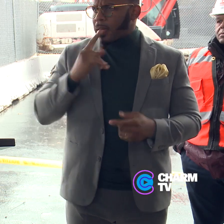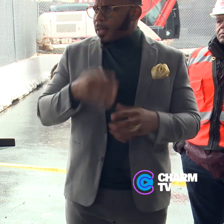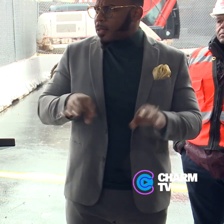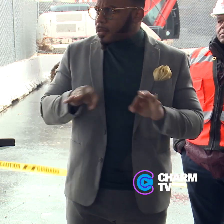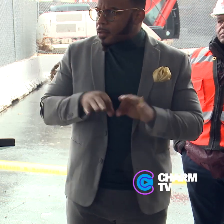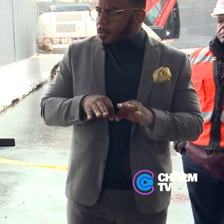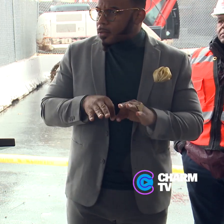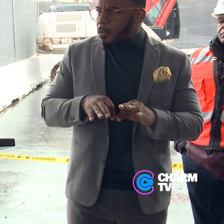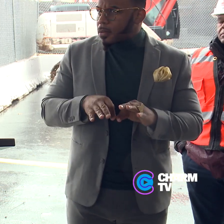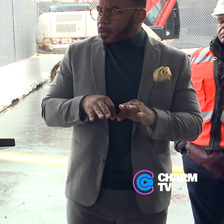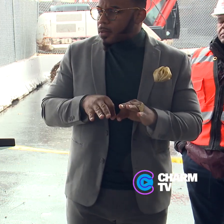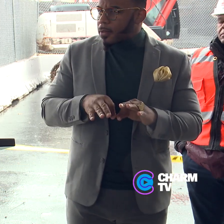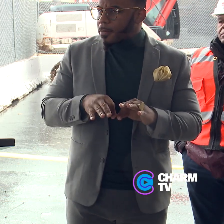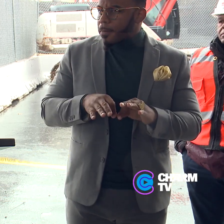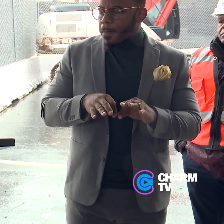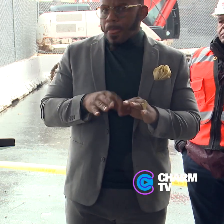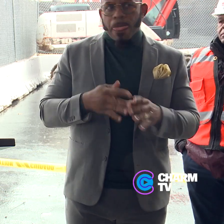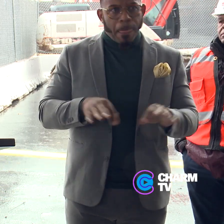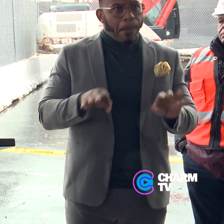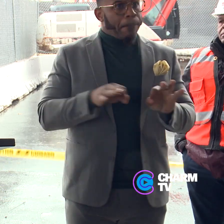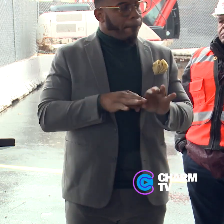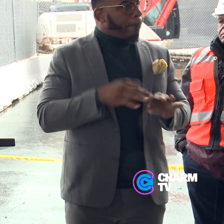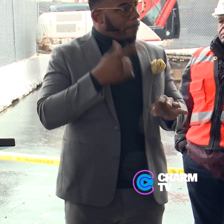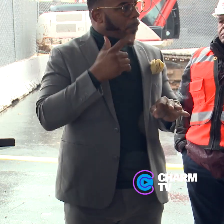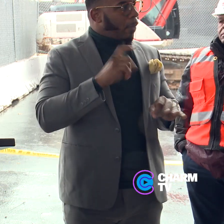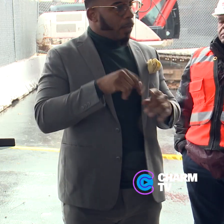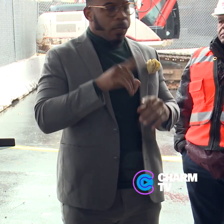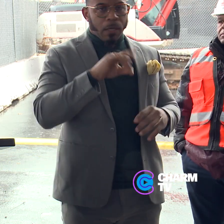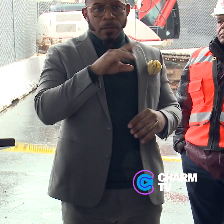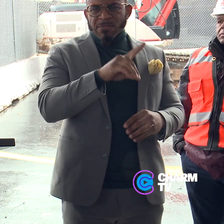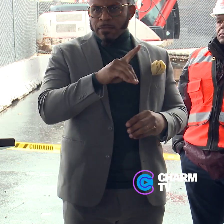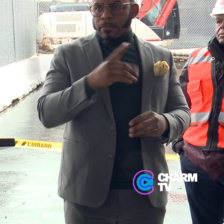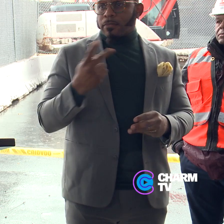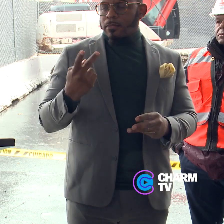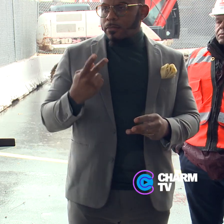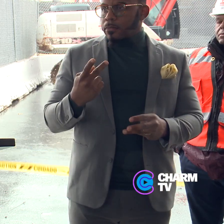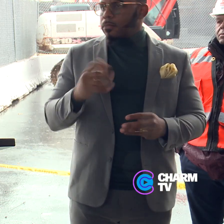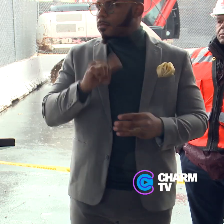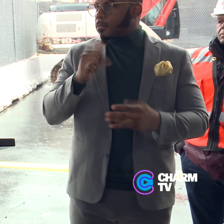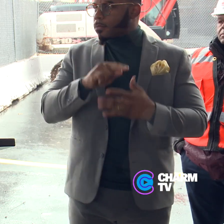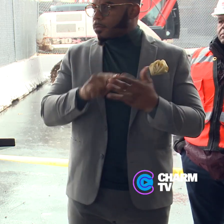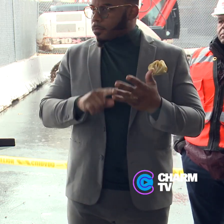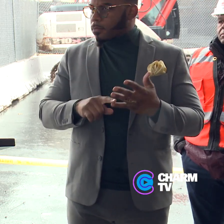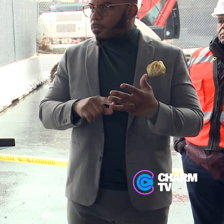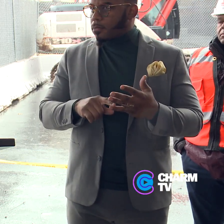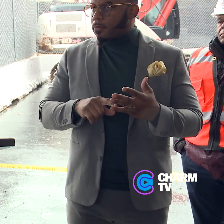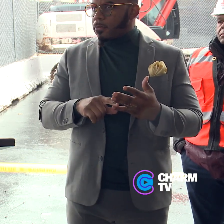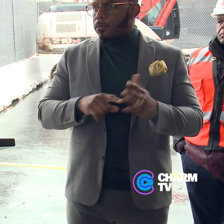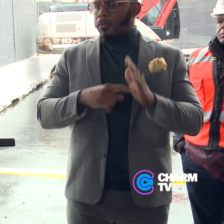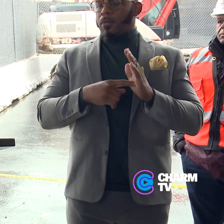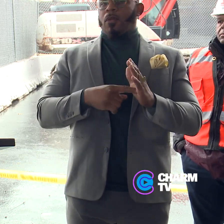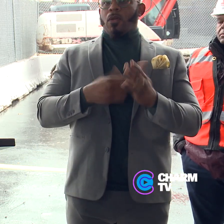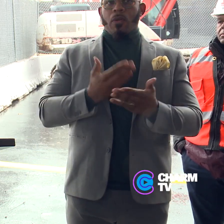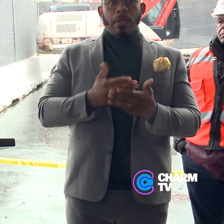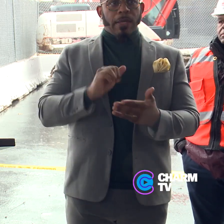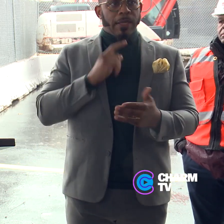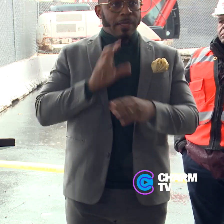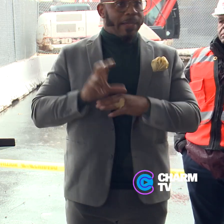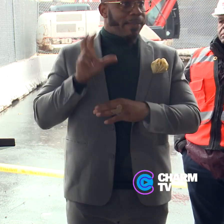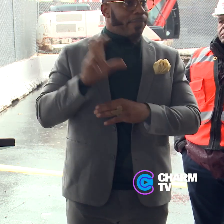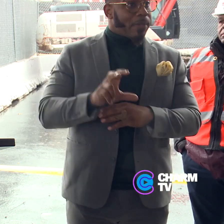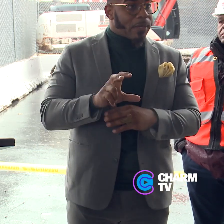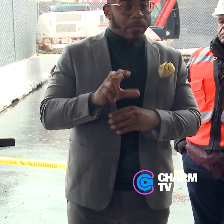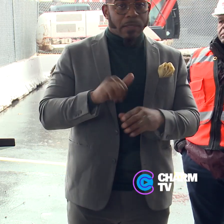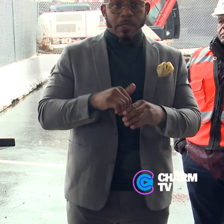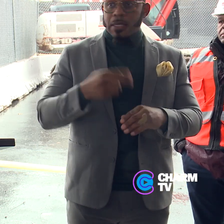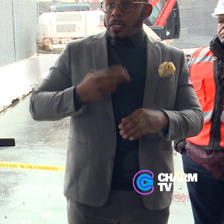so important? It's important because when David and I and others demonstrate that investing